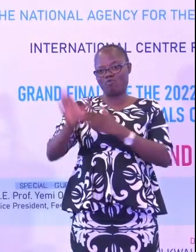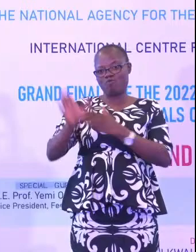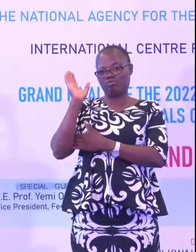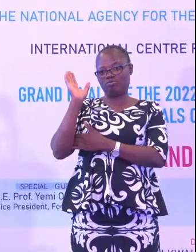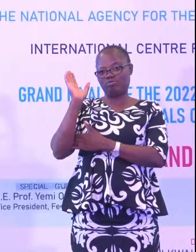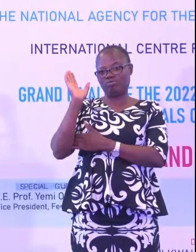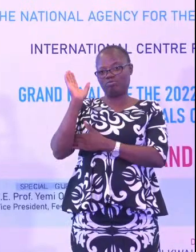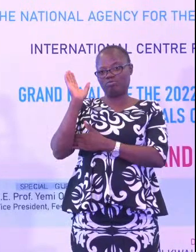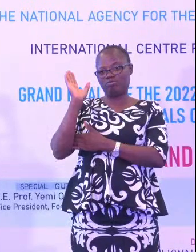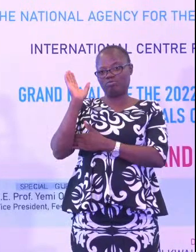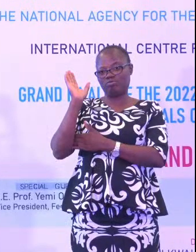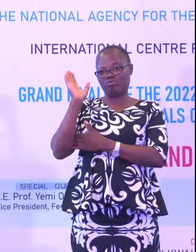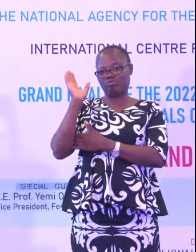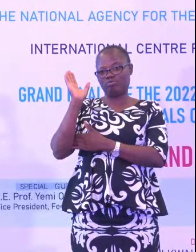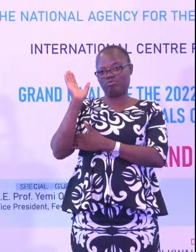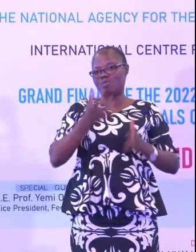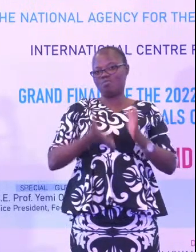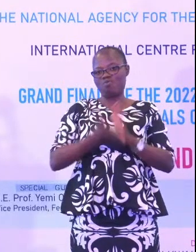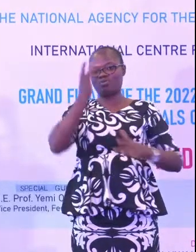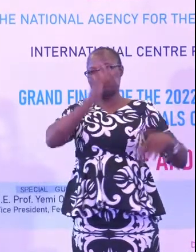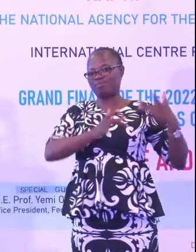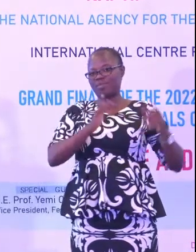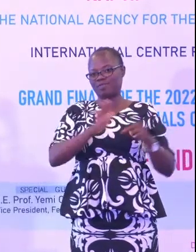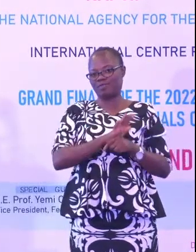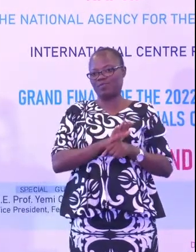most gracious, most merciful.